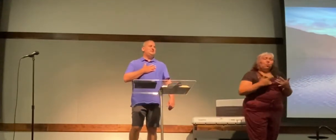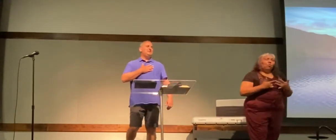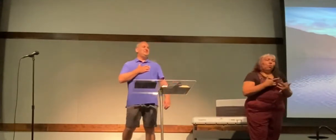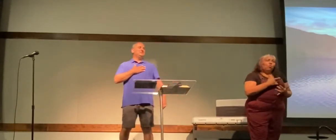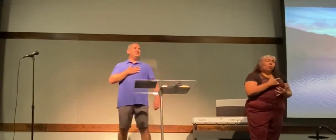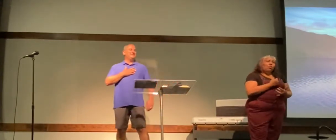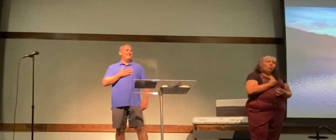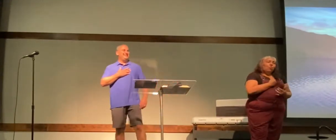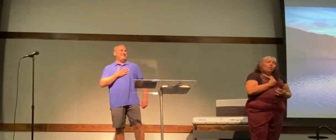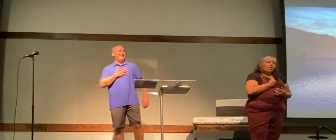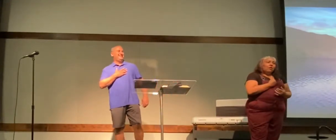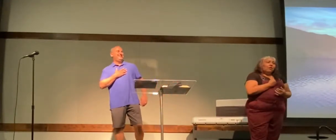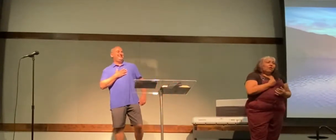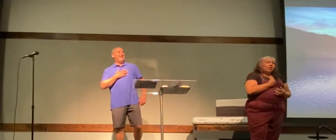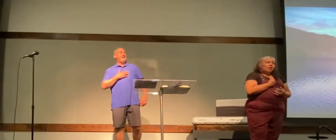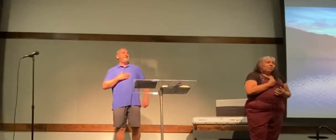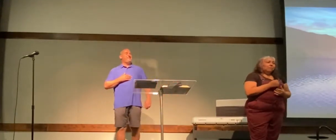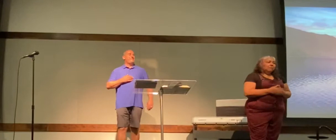But Ezekiel,